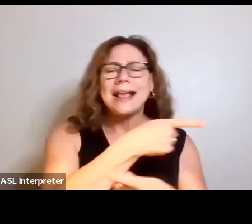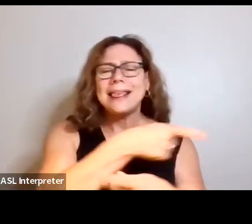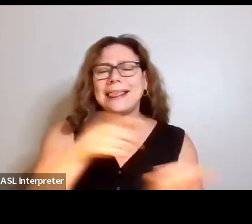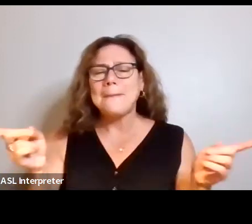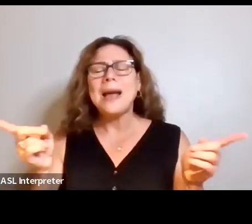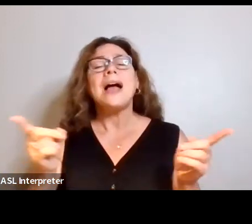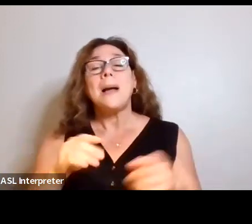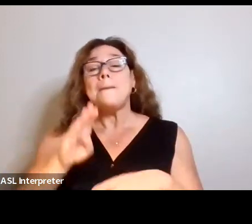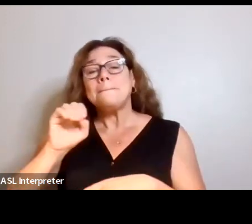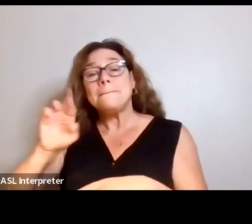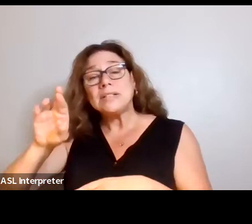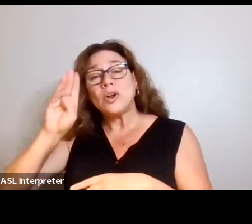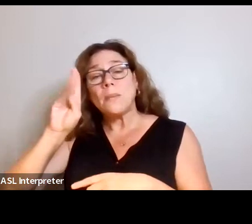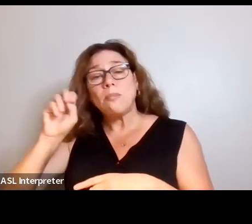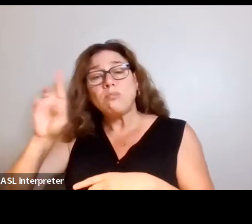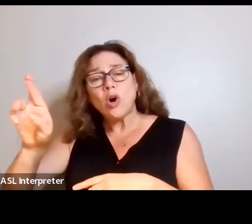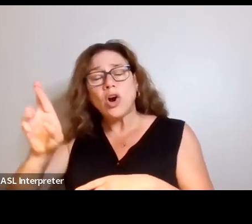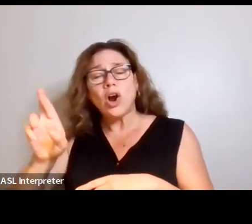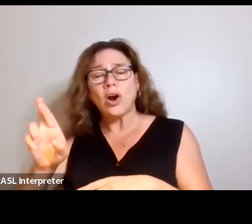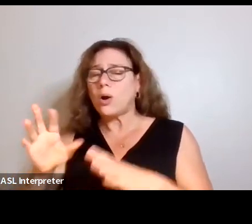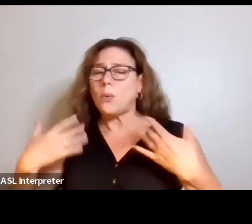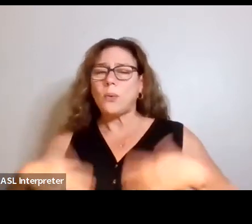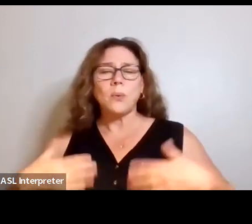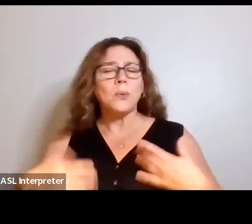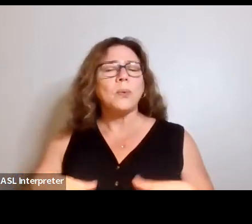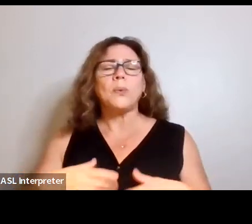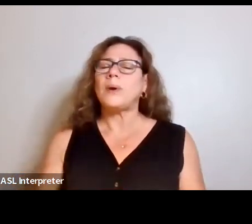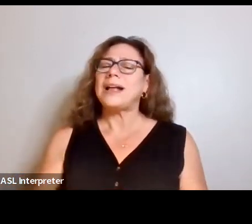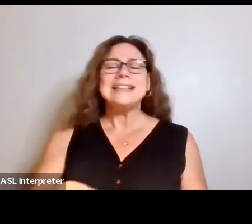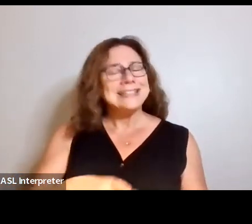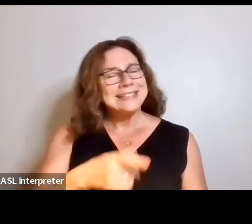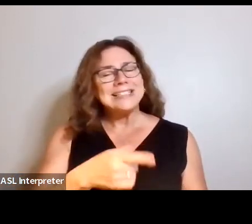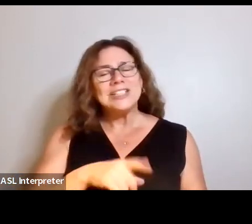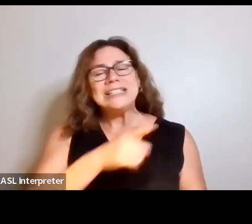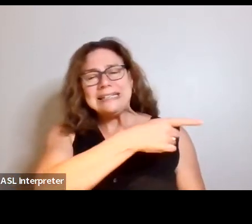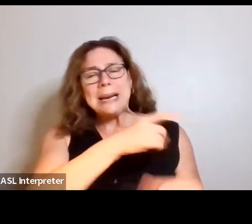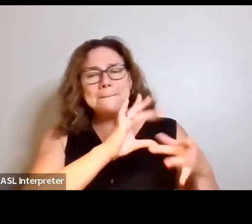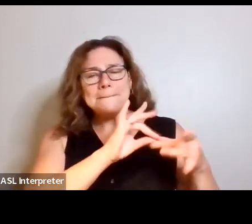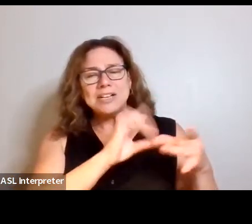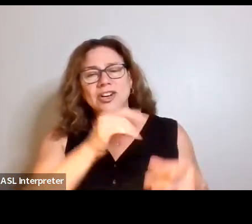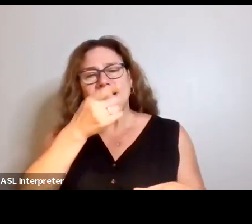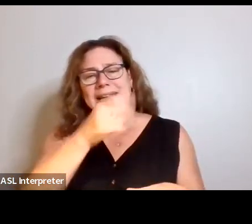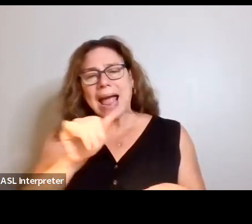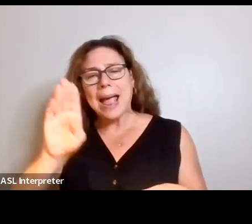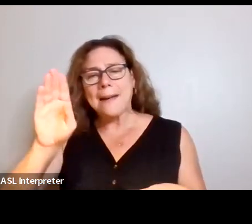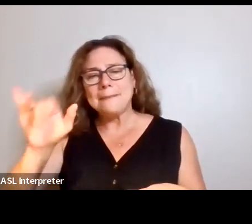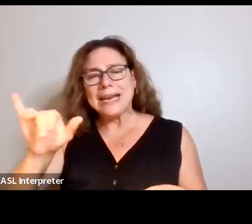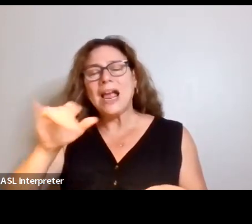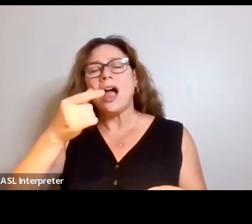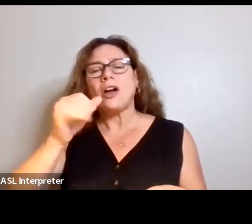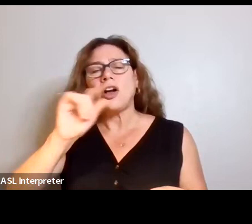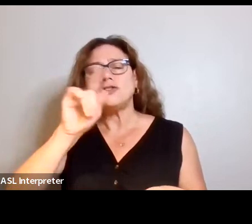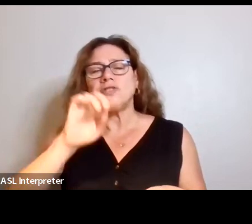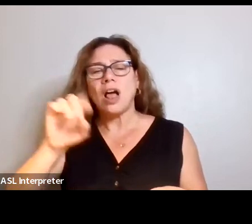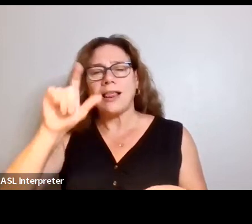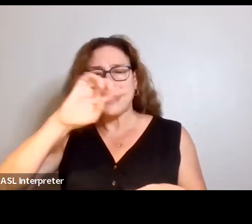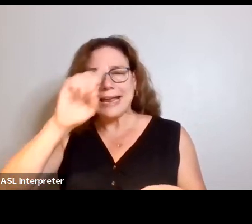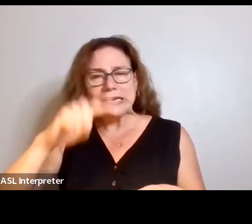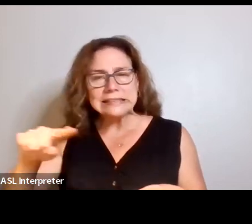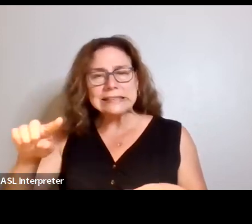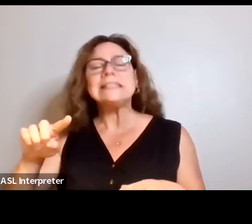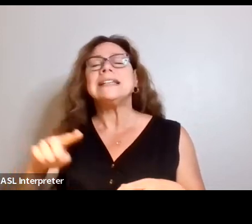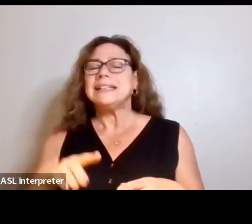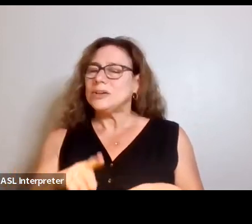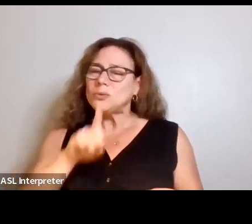mentioned that our facilities manager, Gabby Gonzalez, has the health and safety of our students at heart.